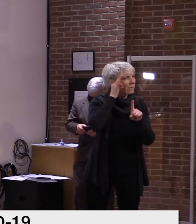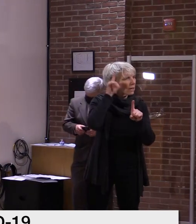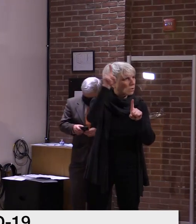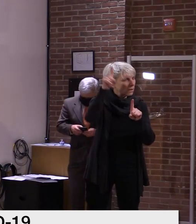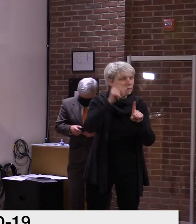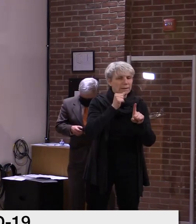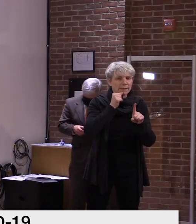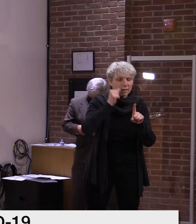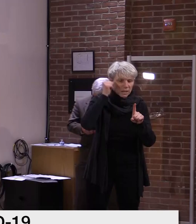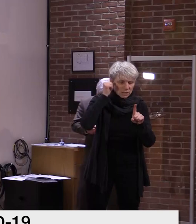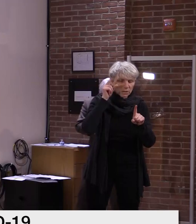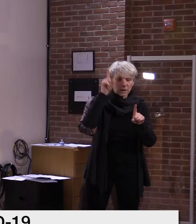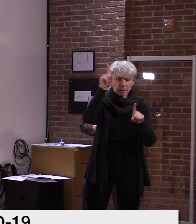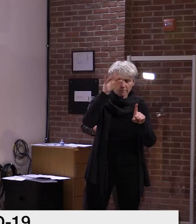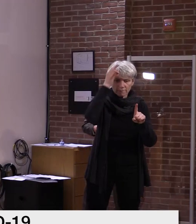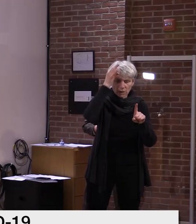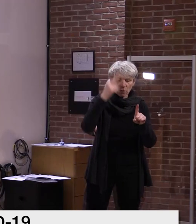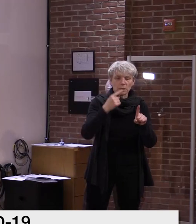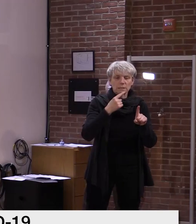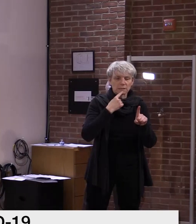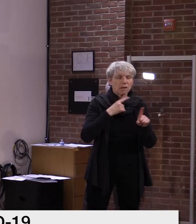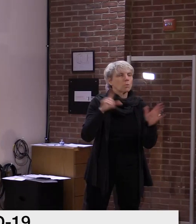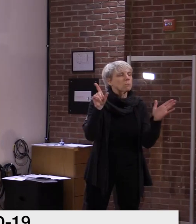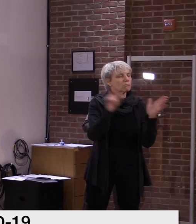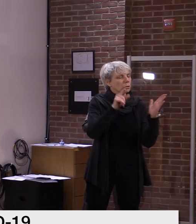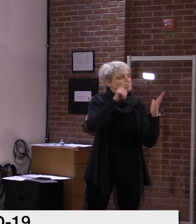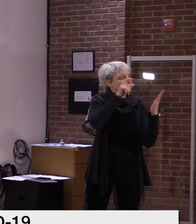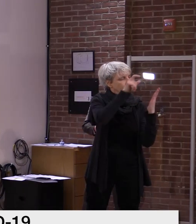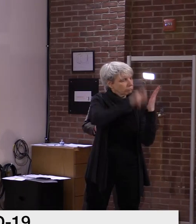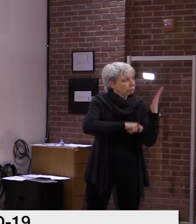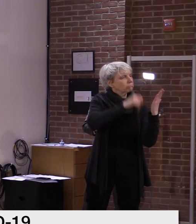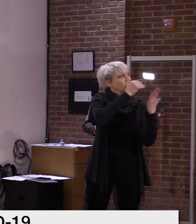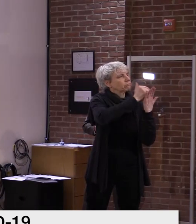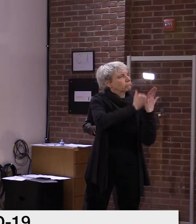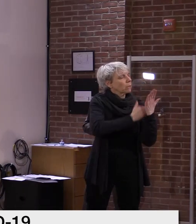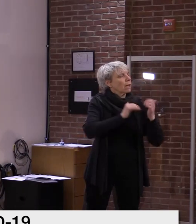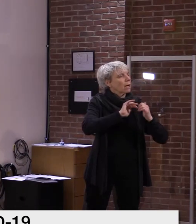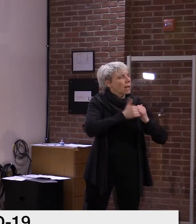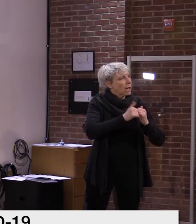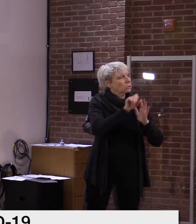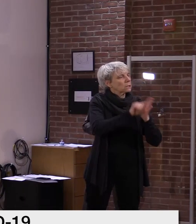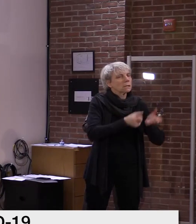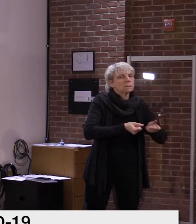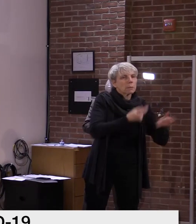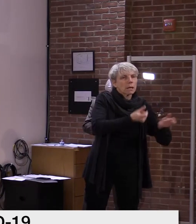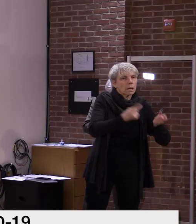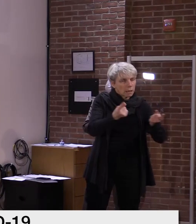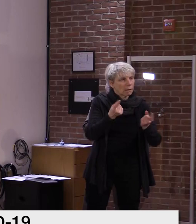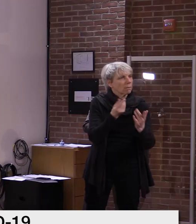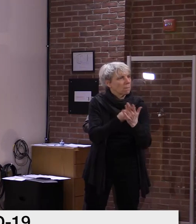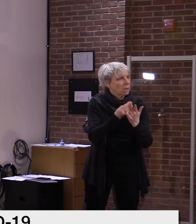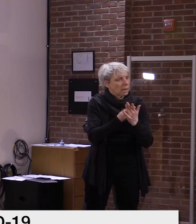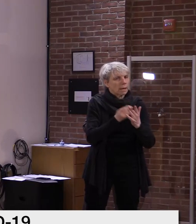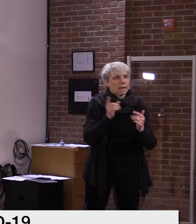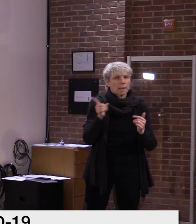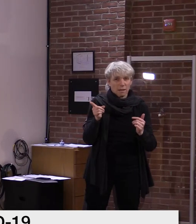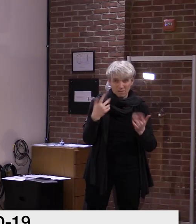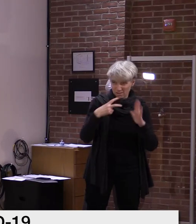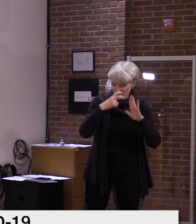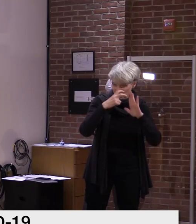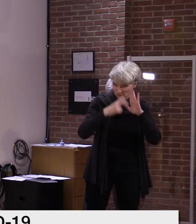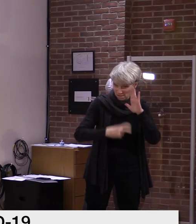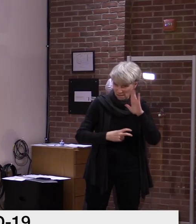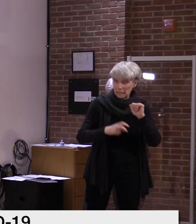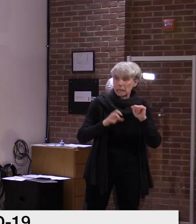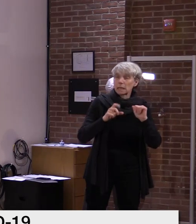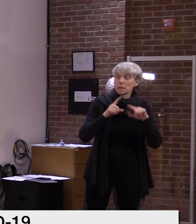its preliminary guidance for use of ARPA money by states. I wonder, have you had a chance to review this, and will this change